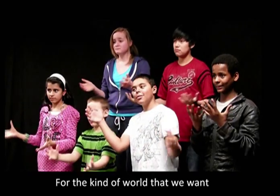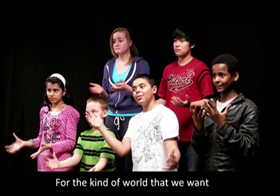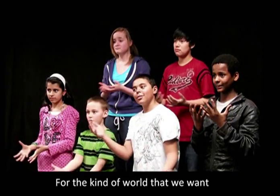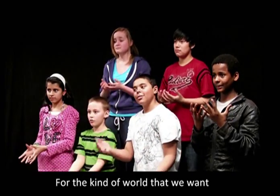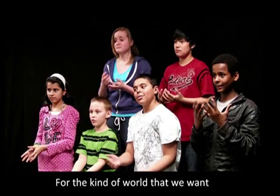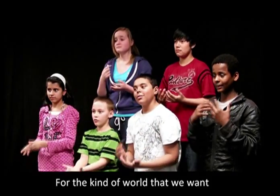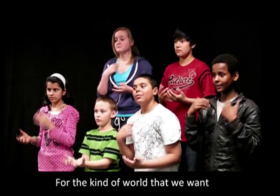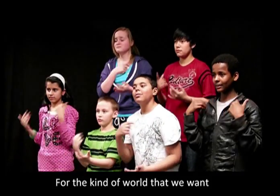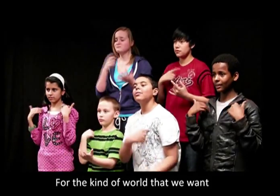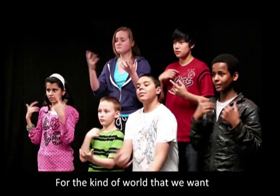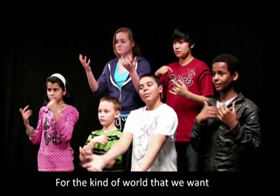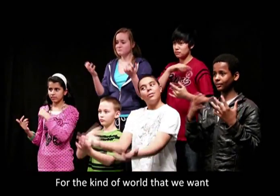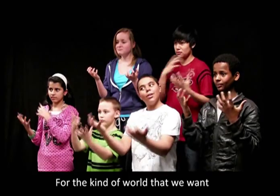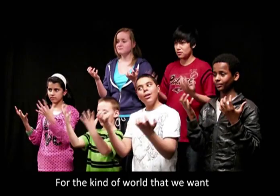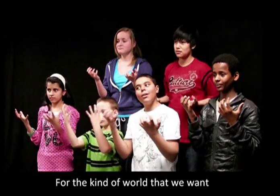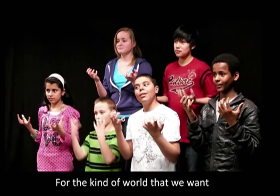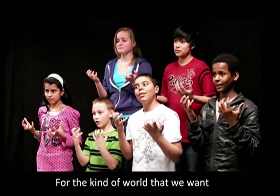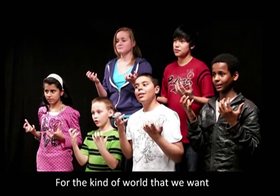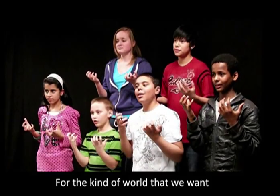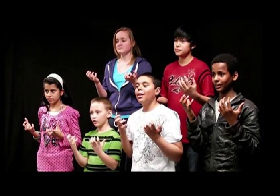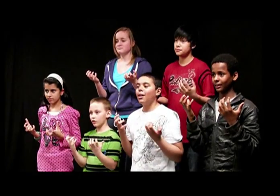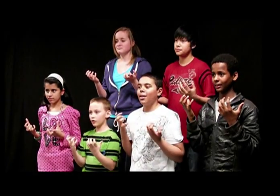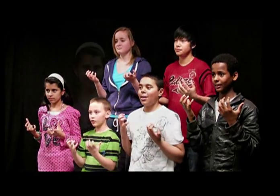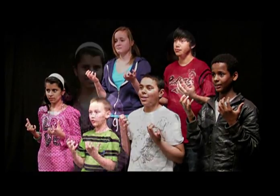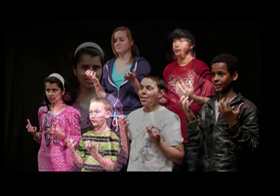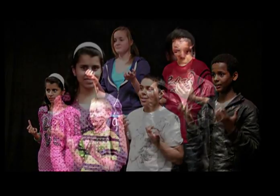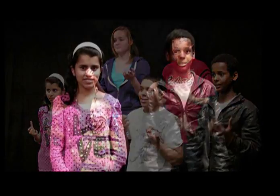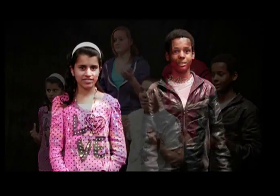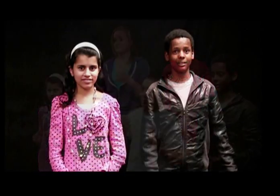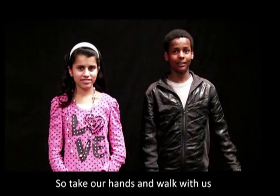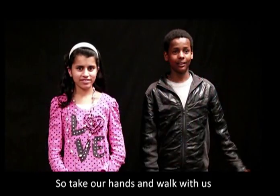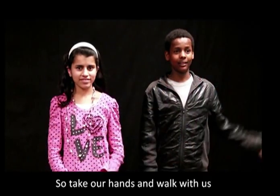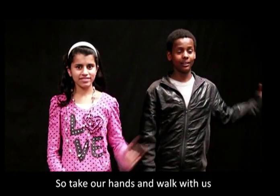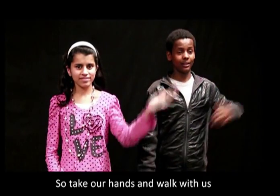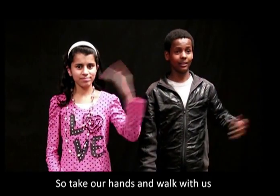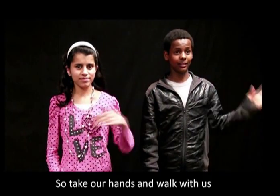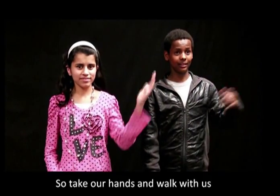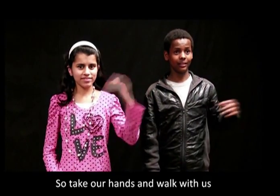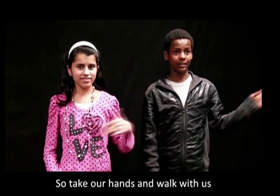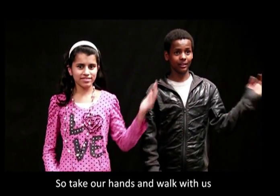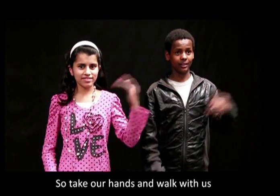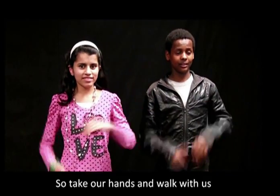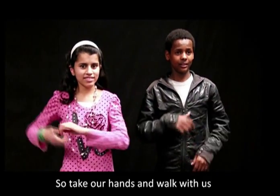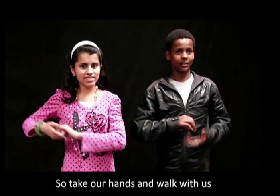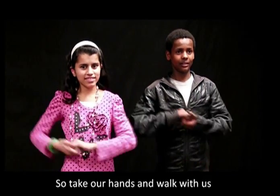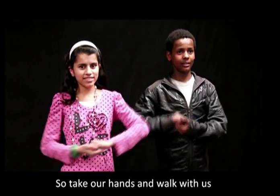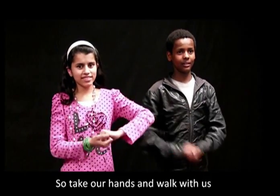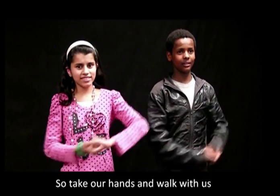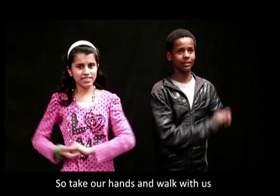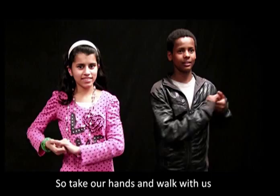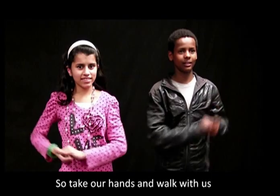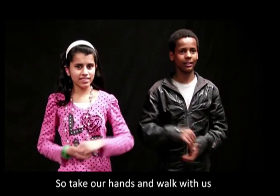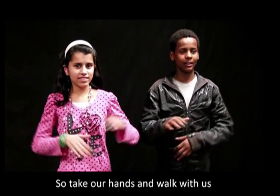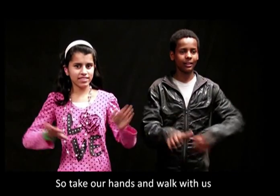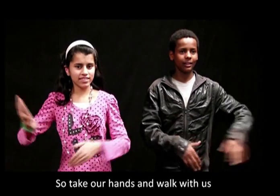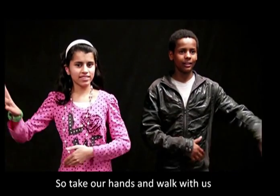we want. So take our hands and walk with